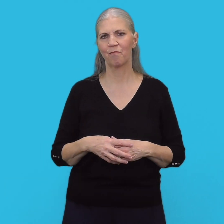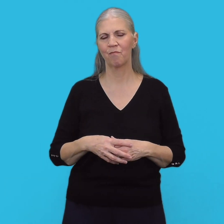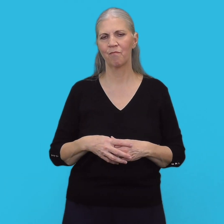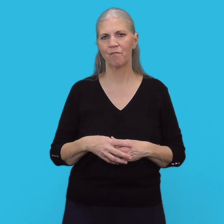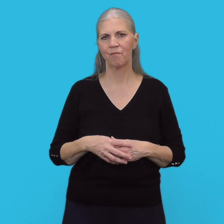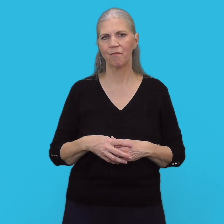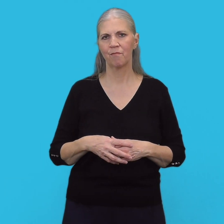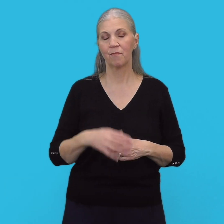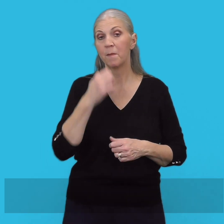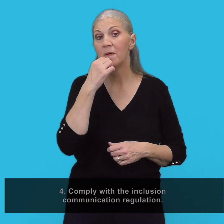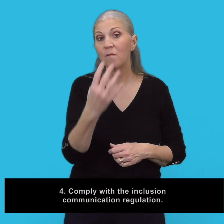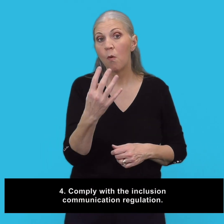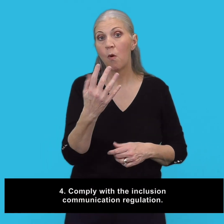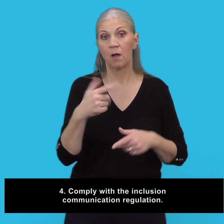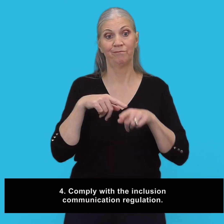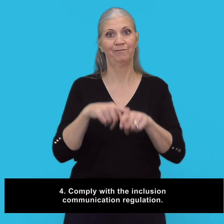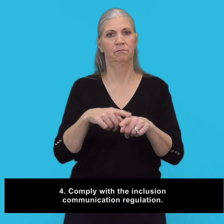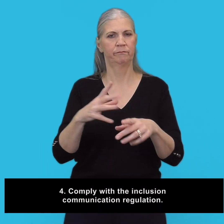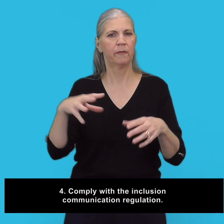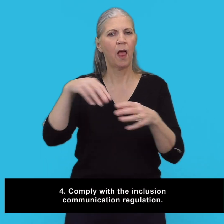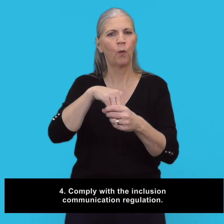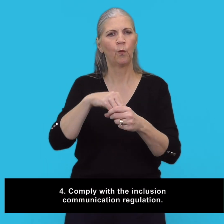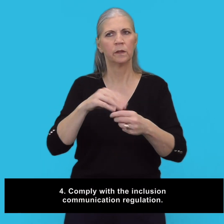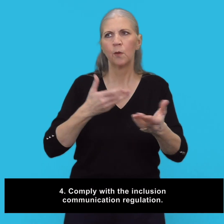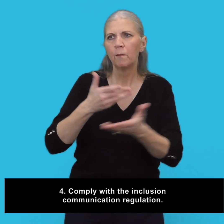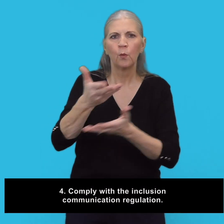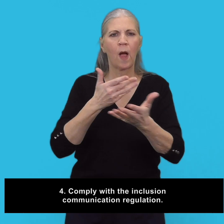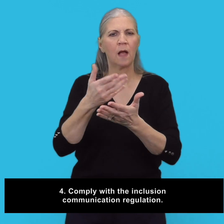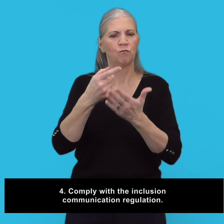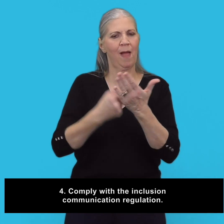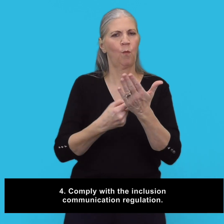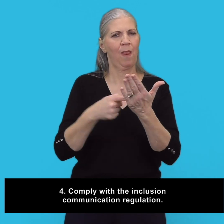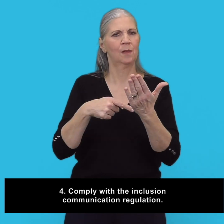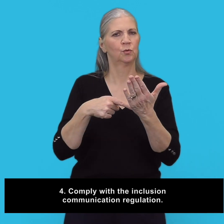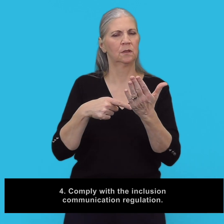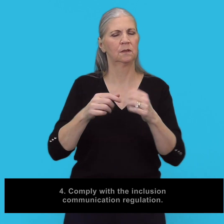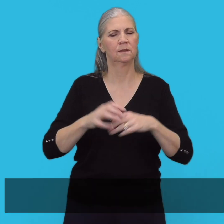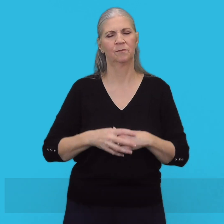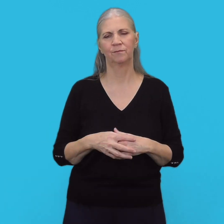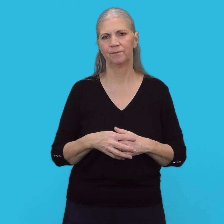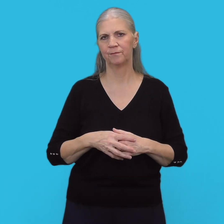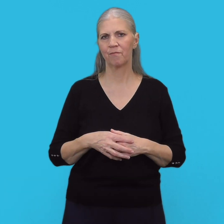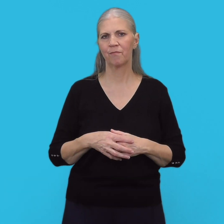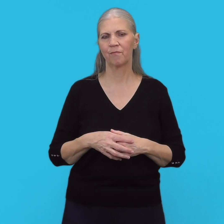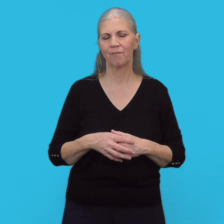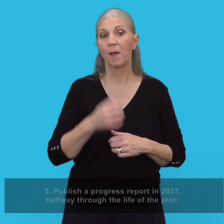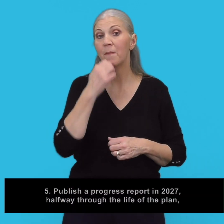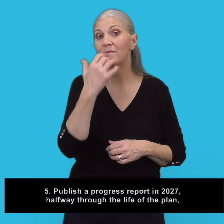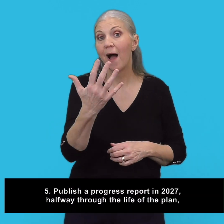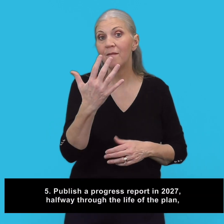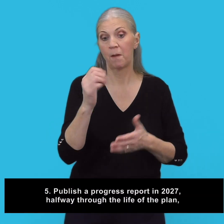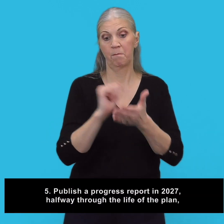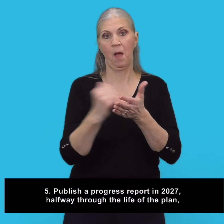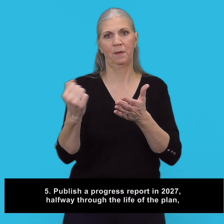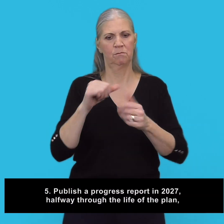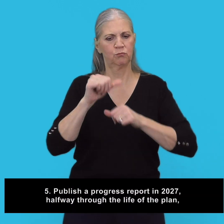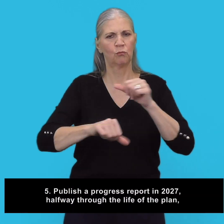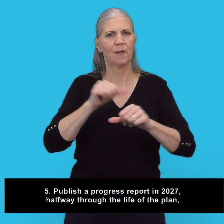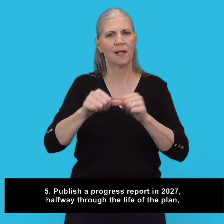4. Comply with the Inclusion Communication Regulation. 5. Publish a progress report